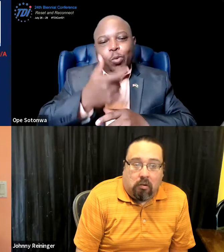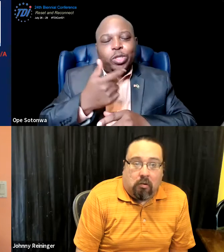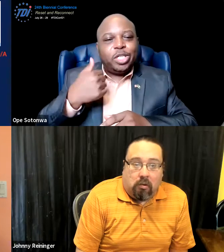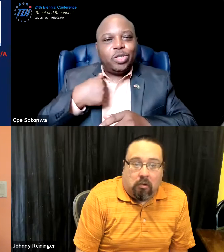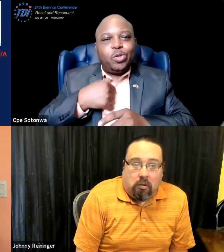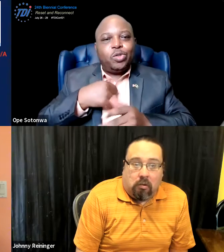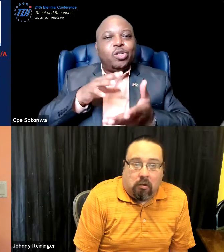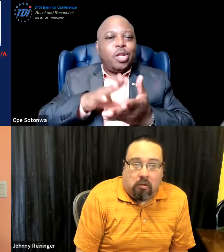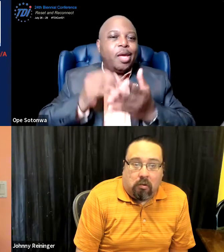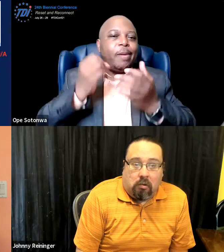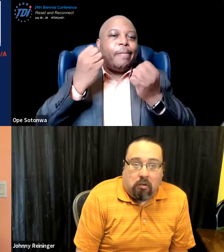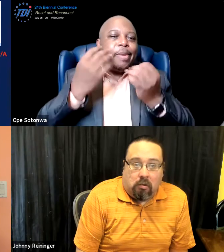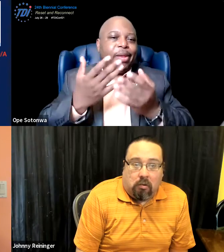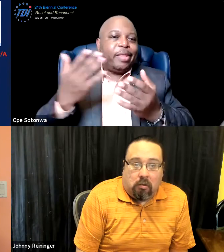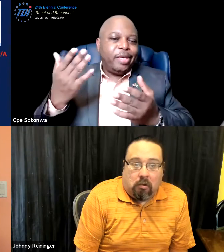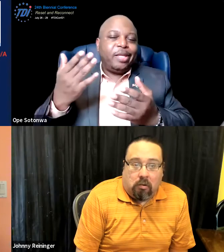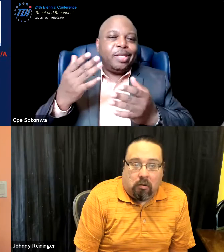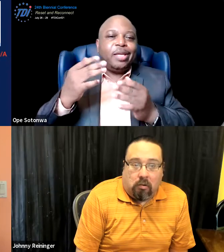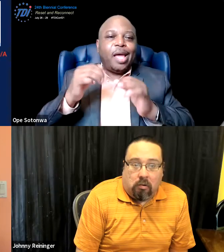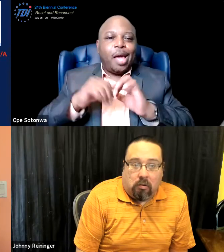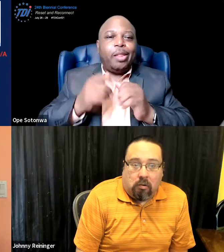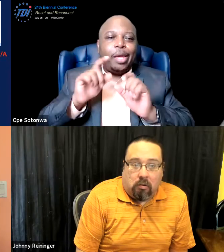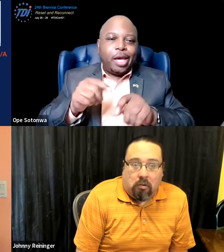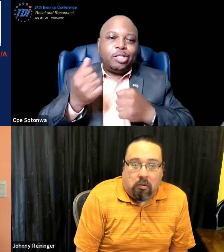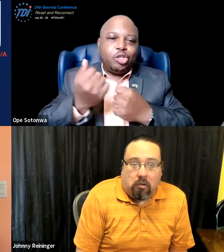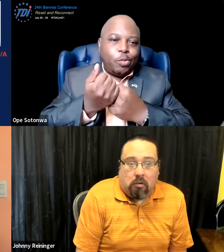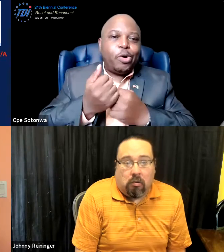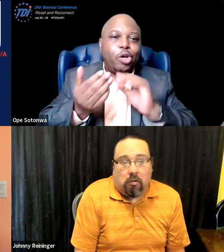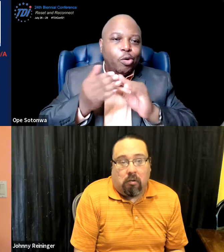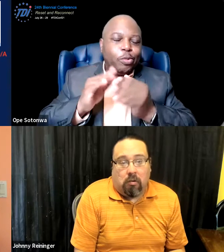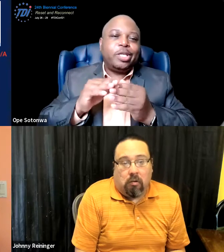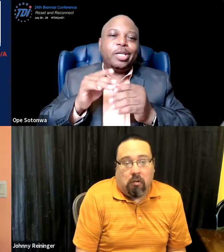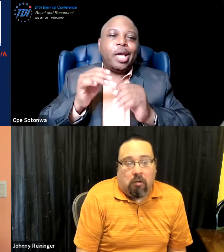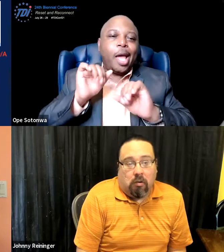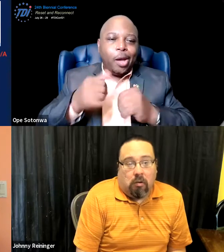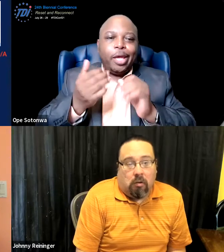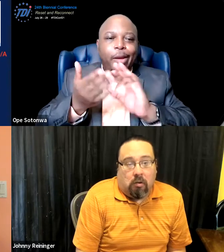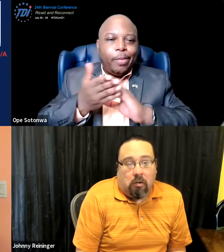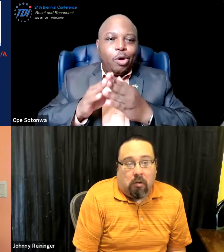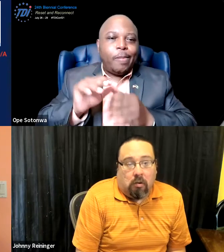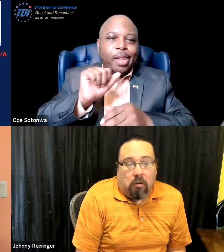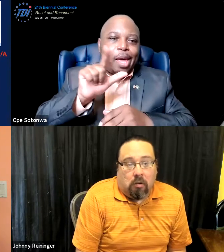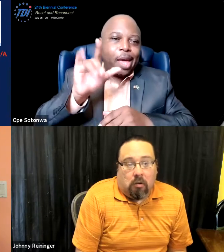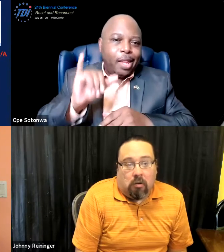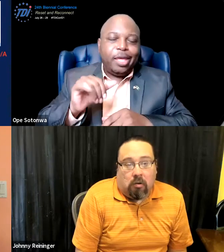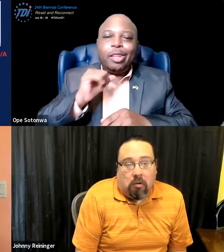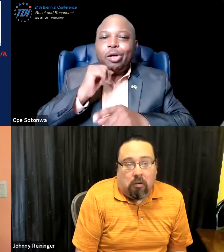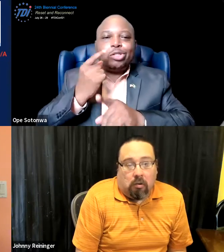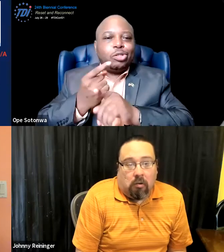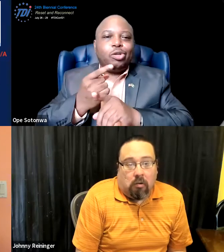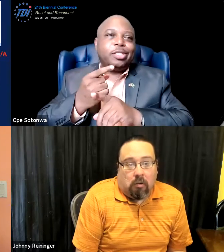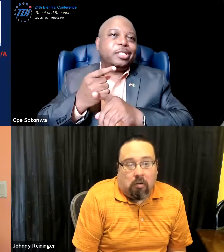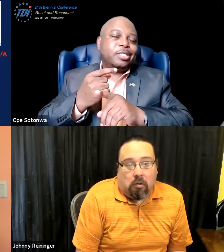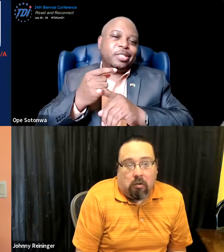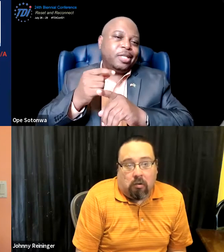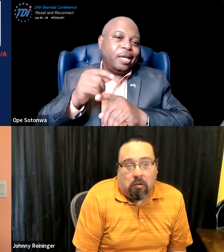here who are in the community who are learning, and I've learned new things, and I'm sure they're learning about how they can support the community and